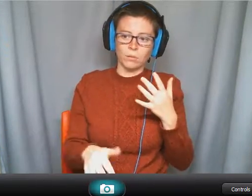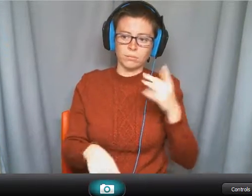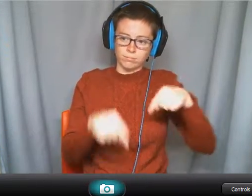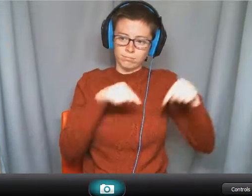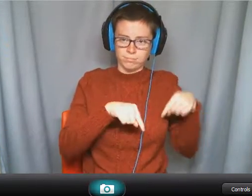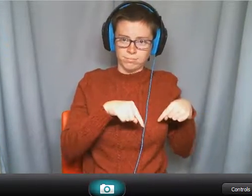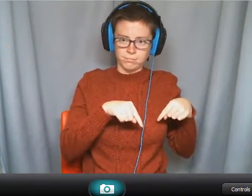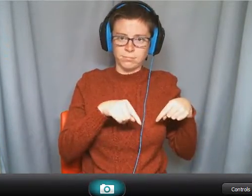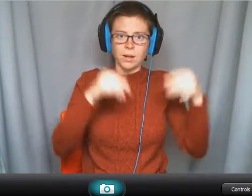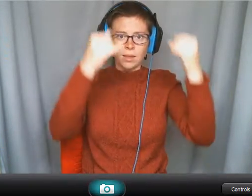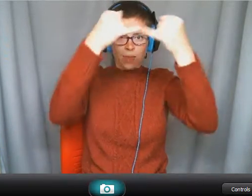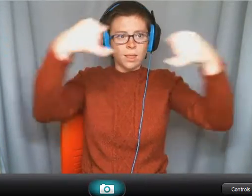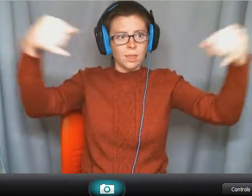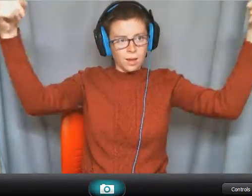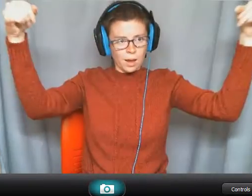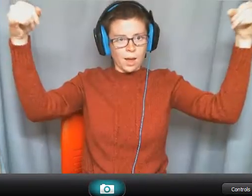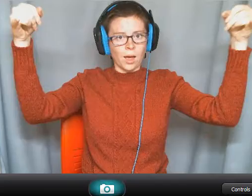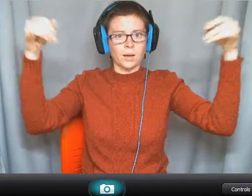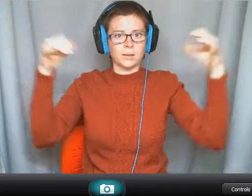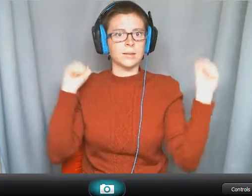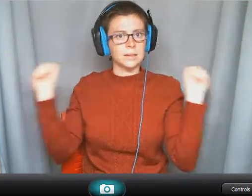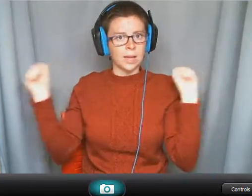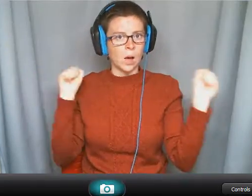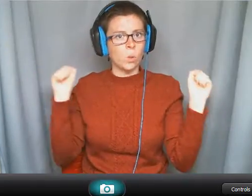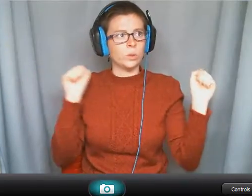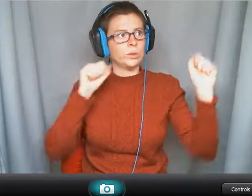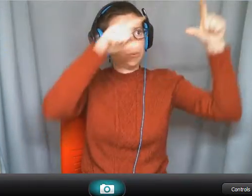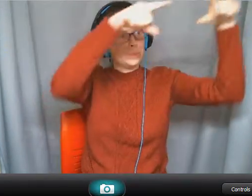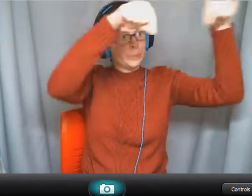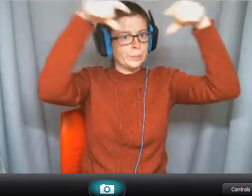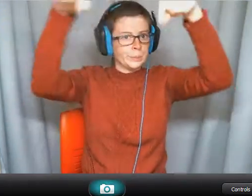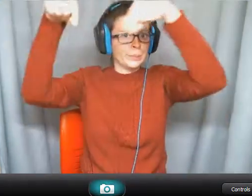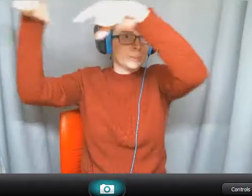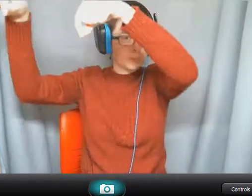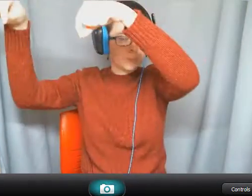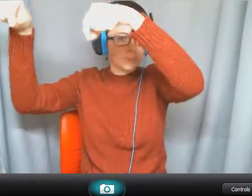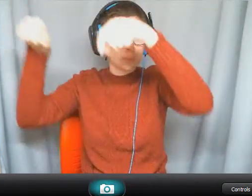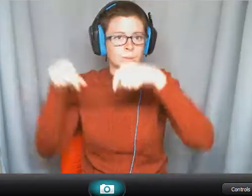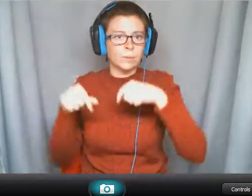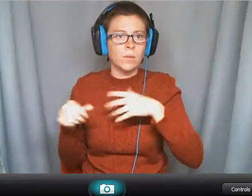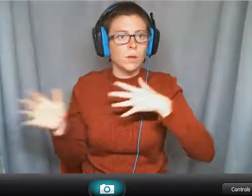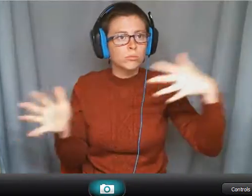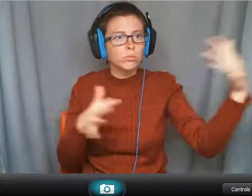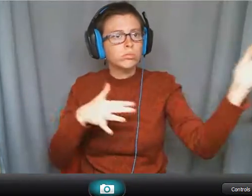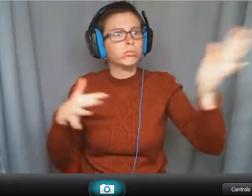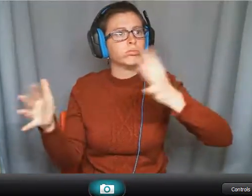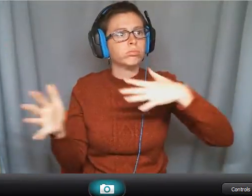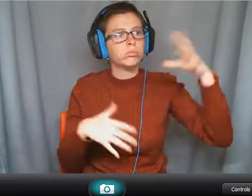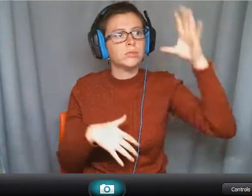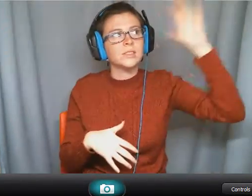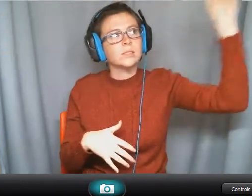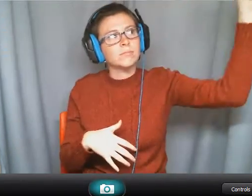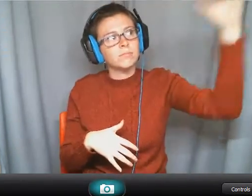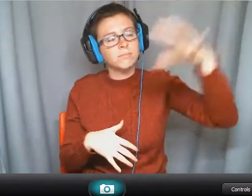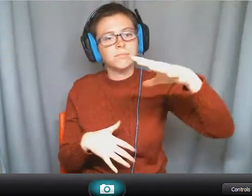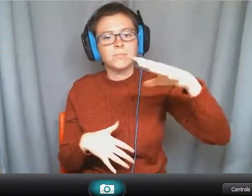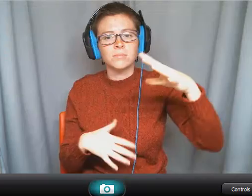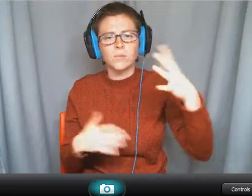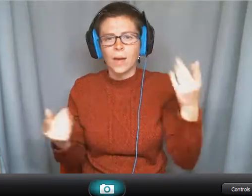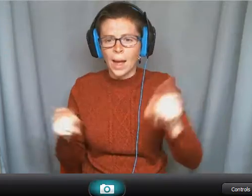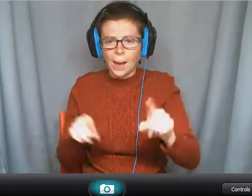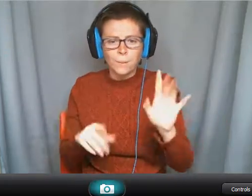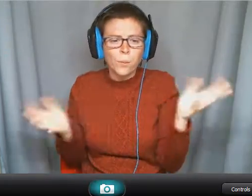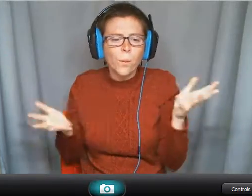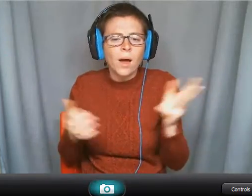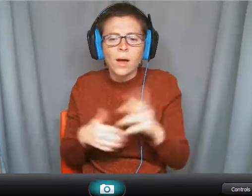thing here. He says that the towels are out on the line in the windy, nice windy, sunny day. What's going to